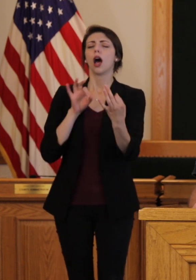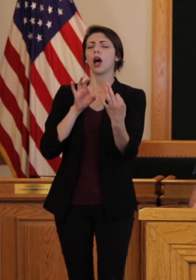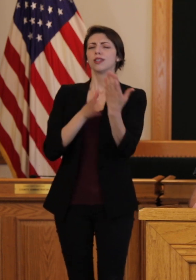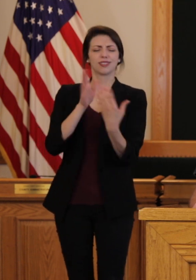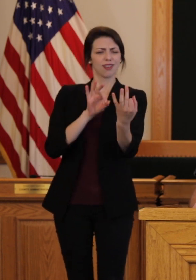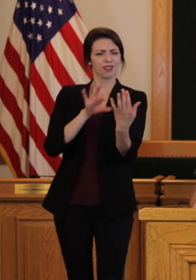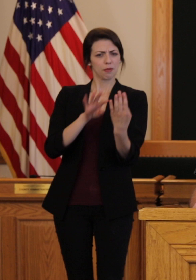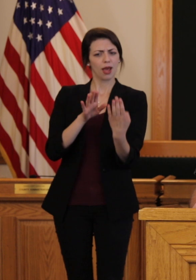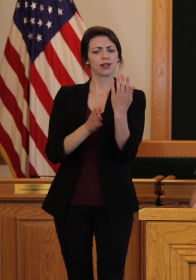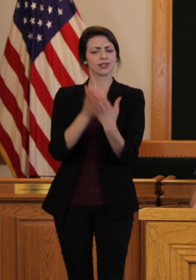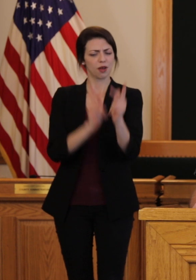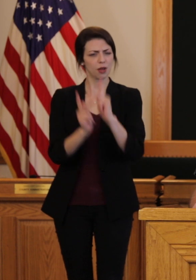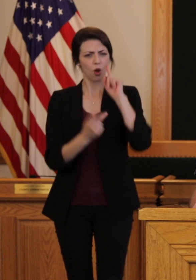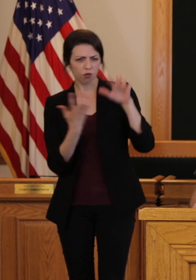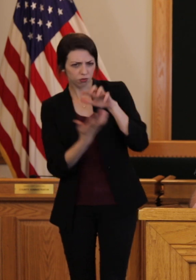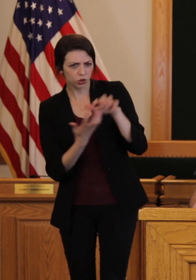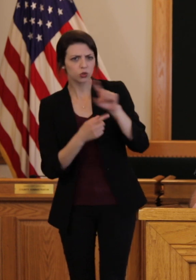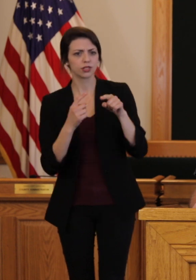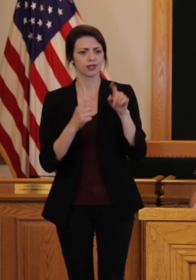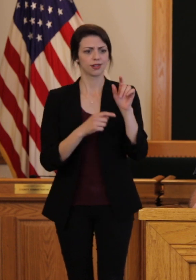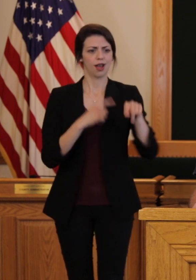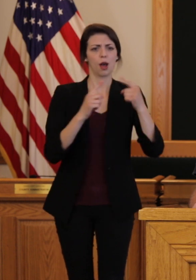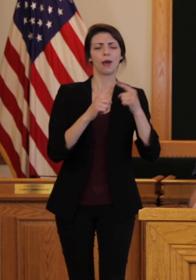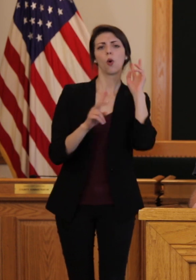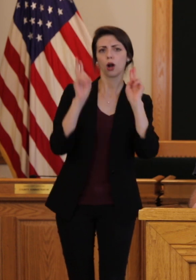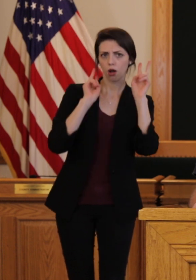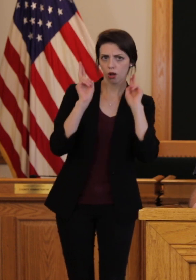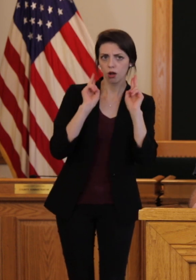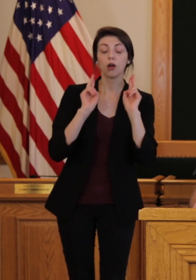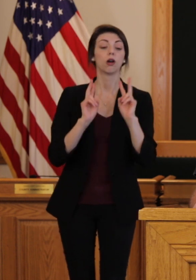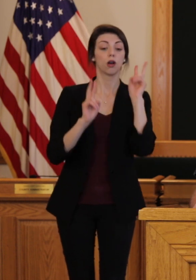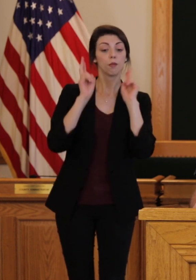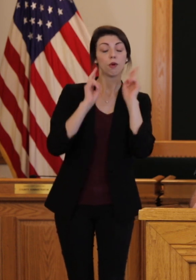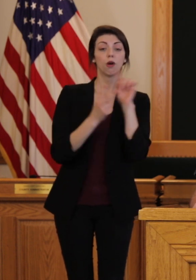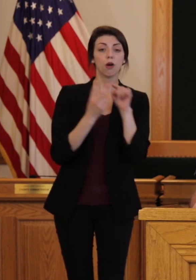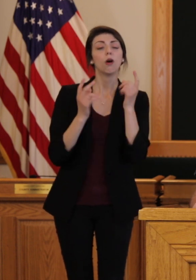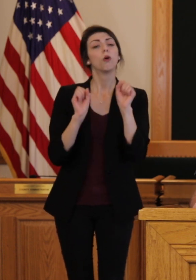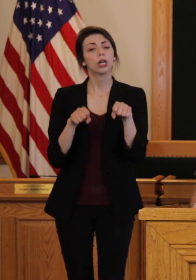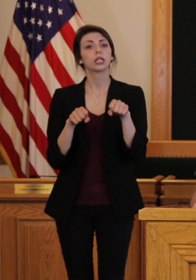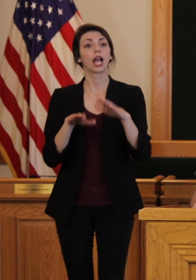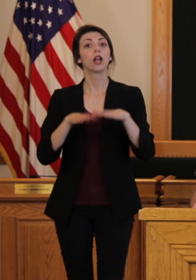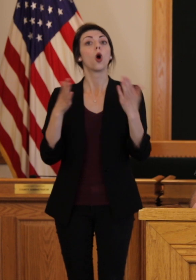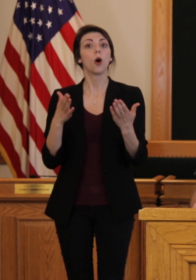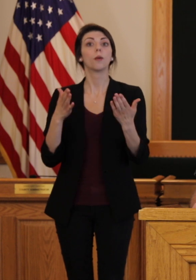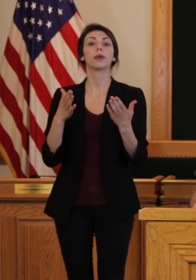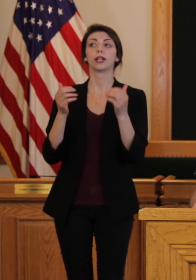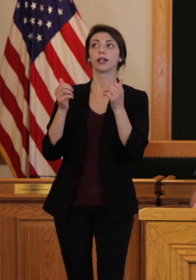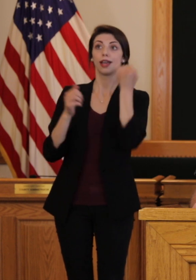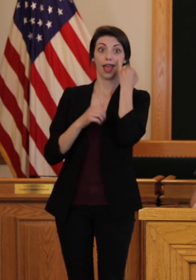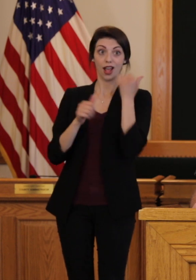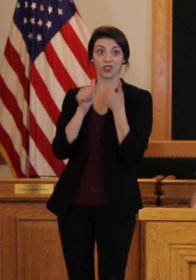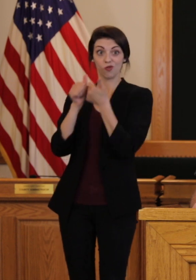conditions that barbershops and beauty salons can operate under. Barbershops and hair salons can reopen under new and detailed